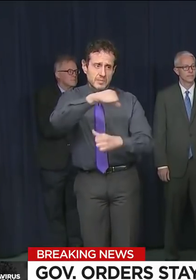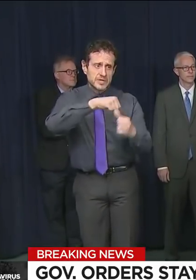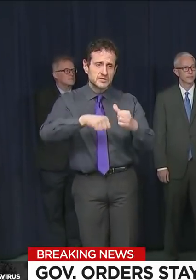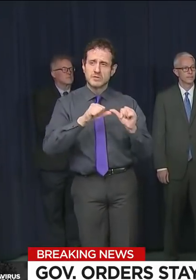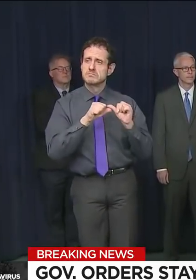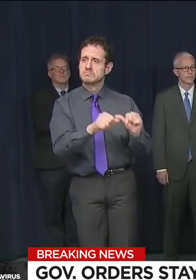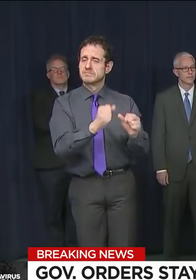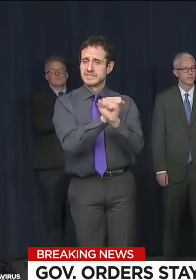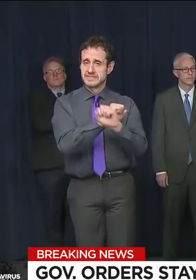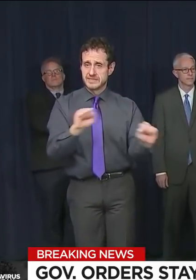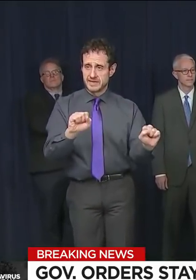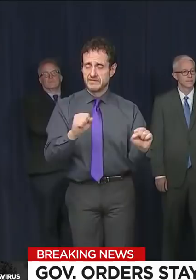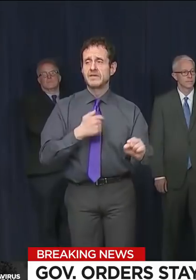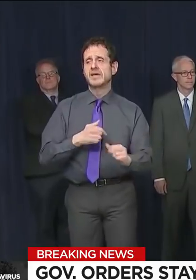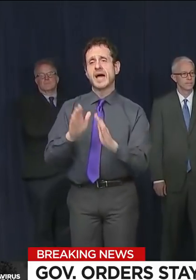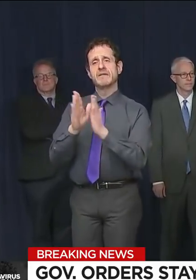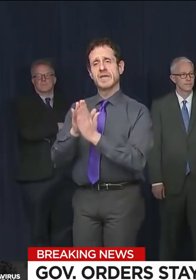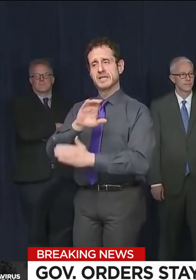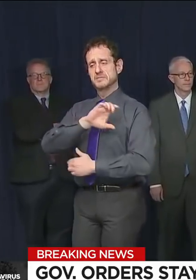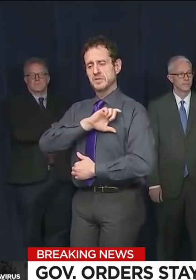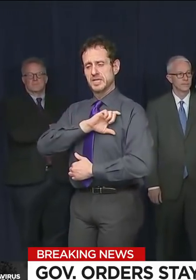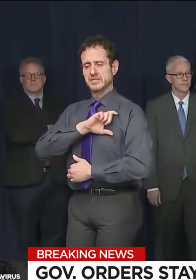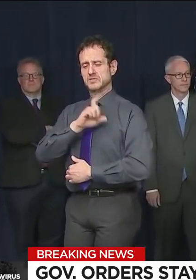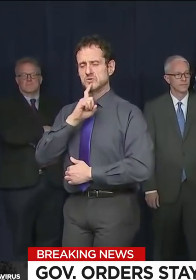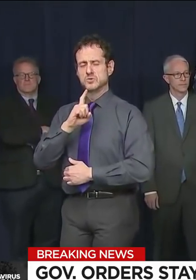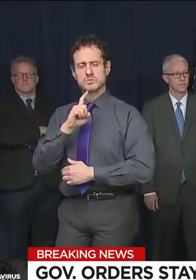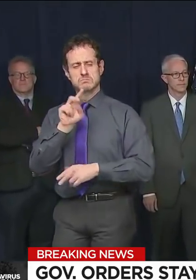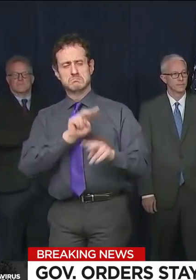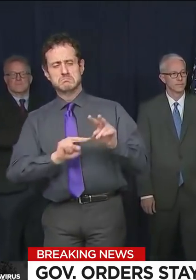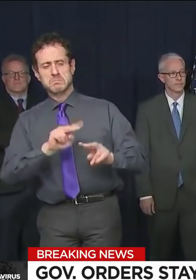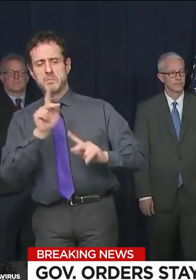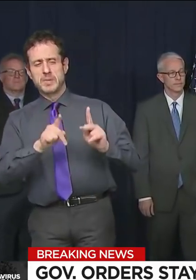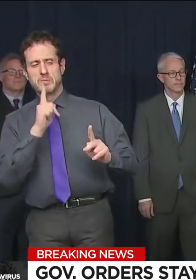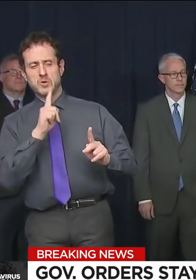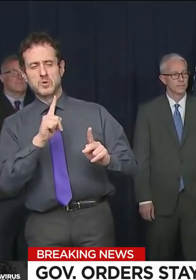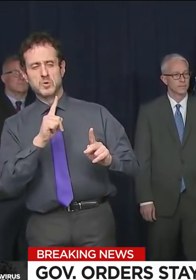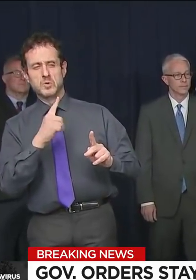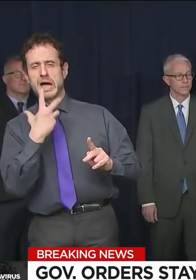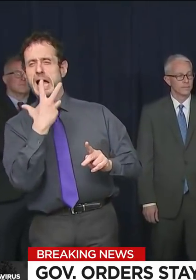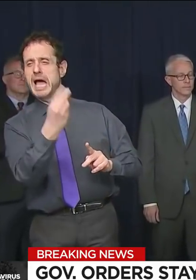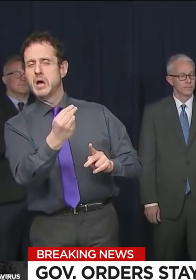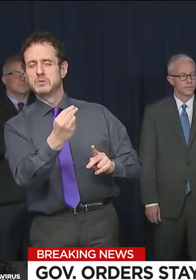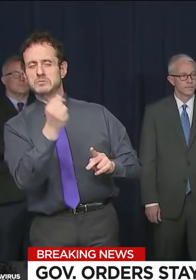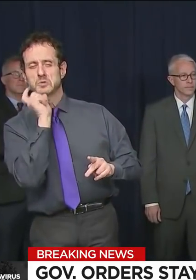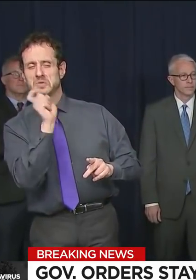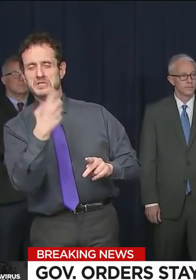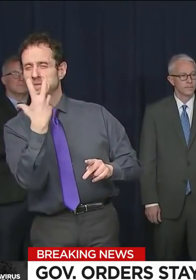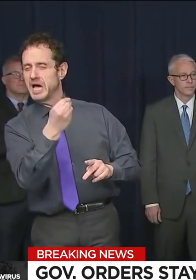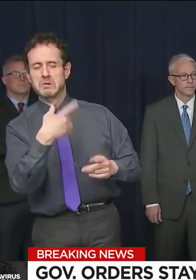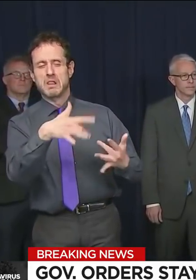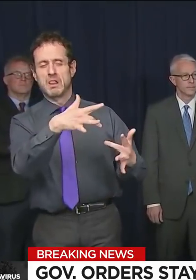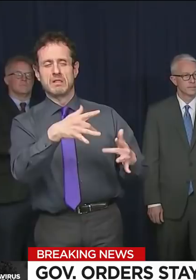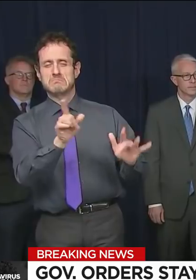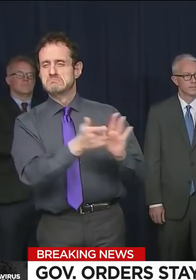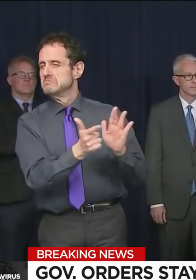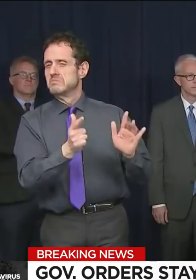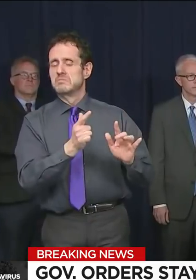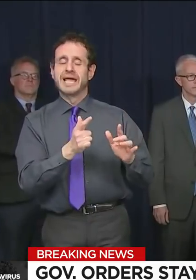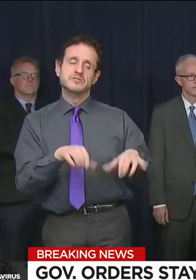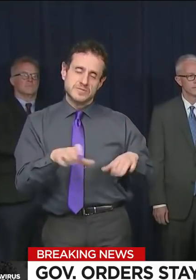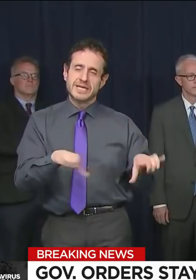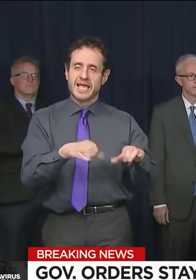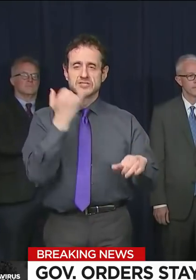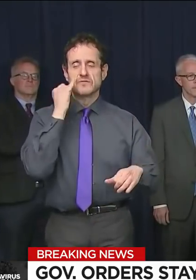I've instructed law enforcement to monitor for violations and take action when necessary, but that is not an option that